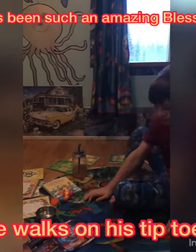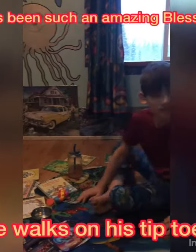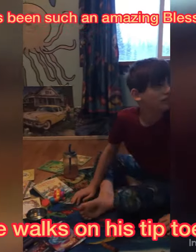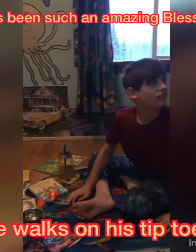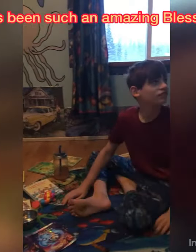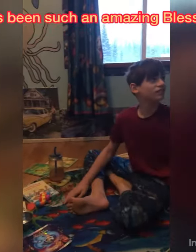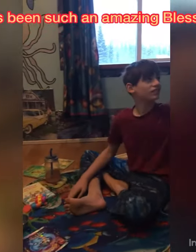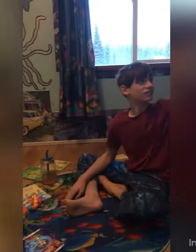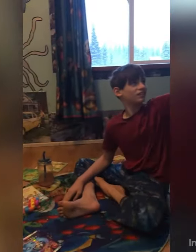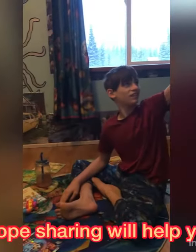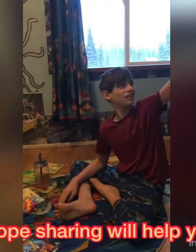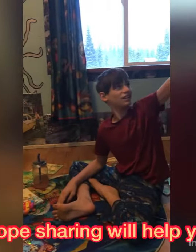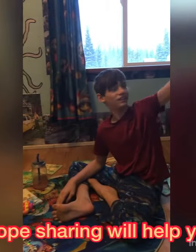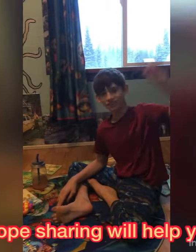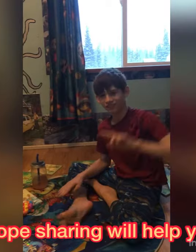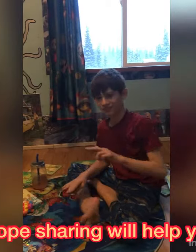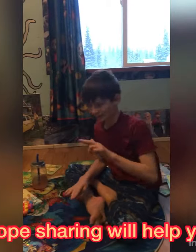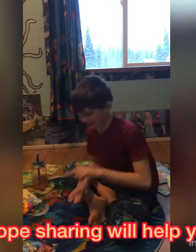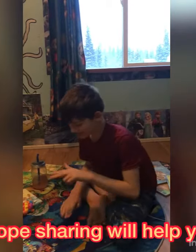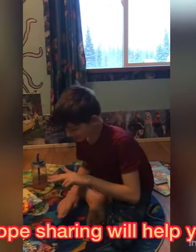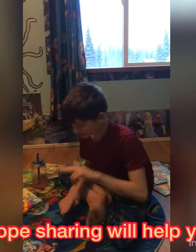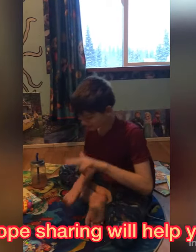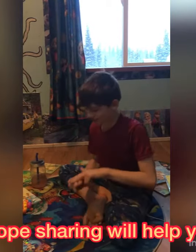My favorite spot is down in the park. So down in the park we go.